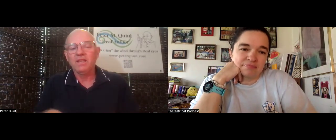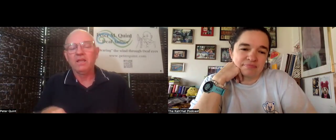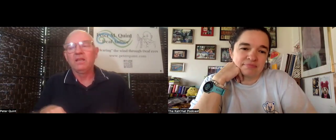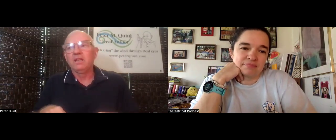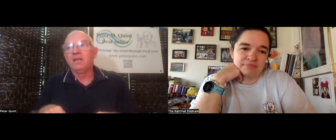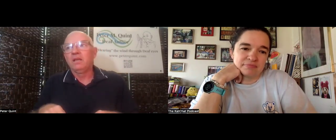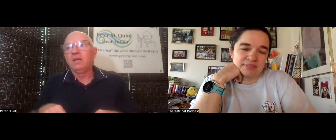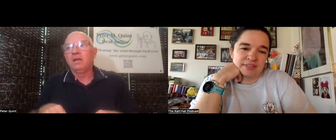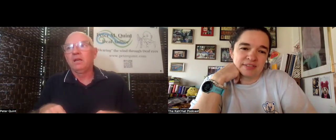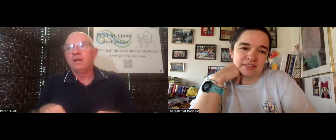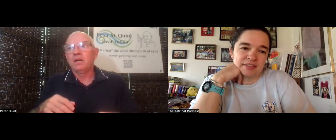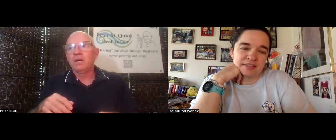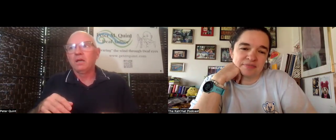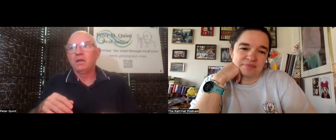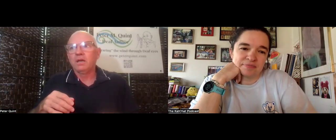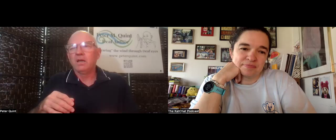Okay,